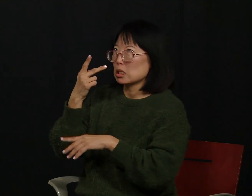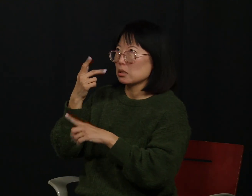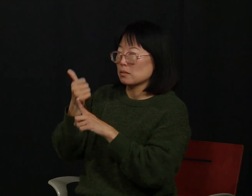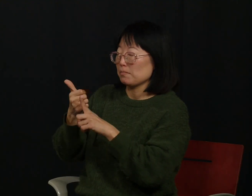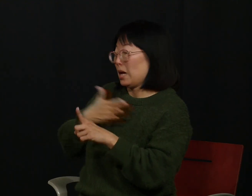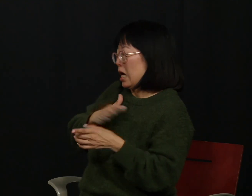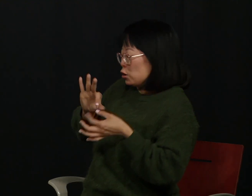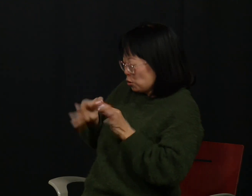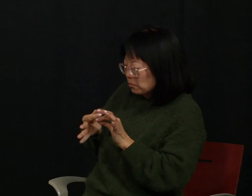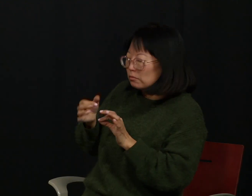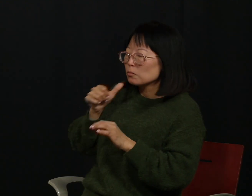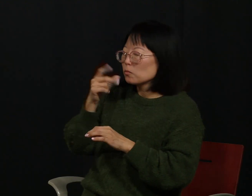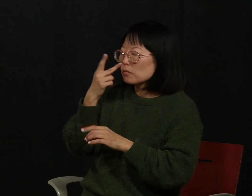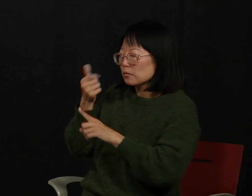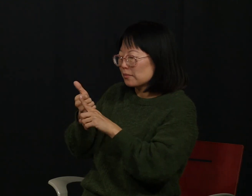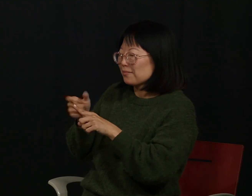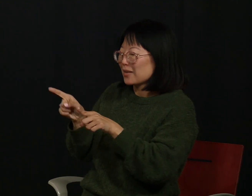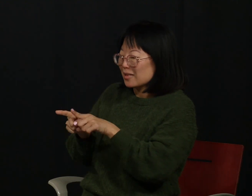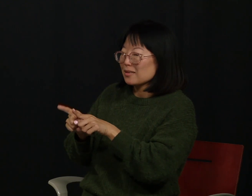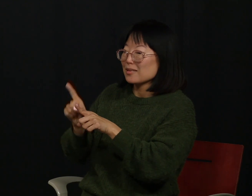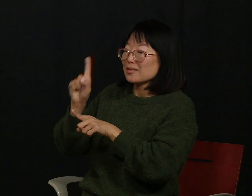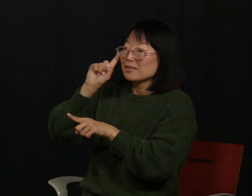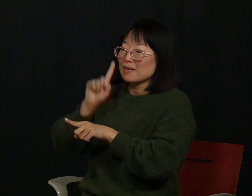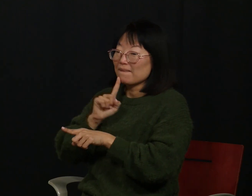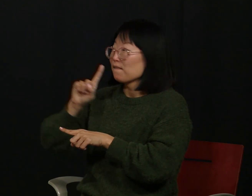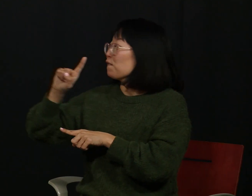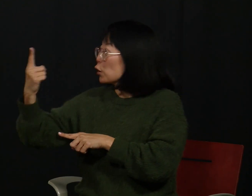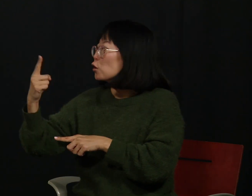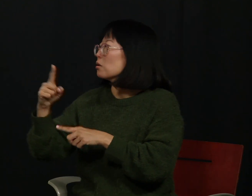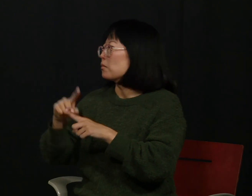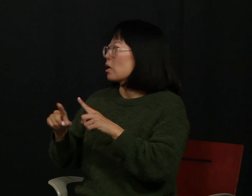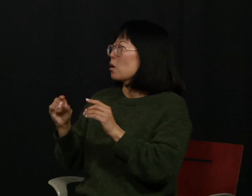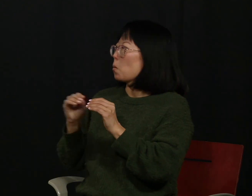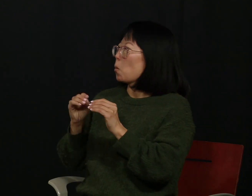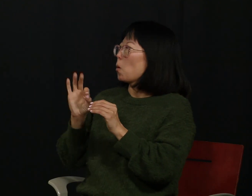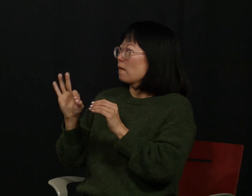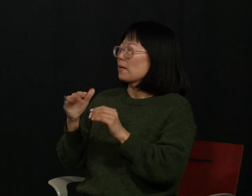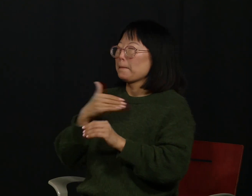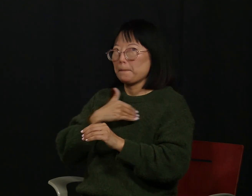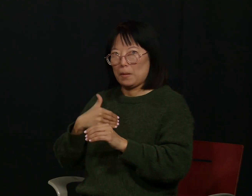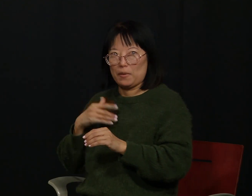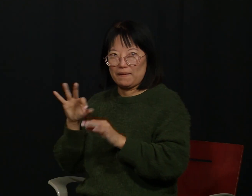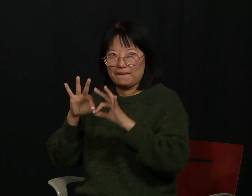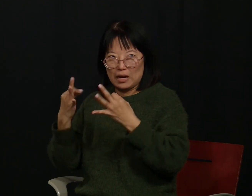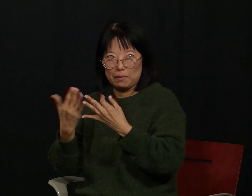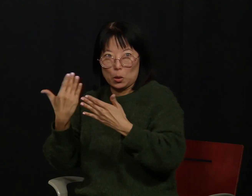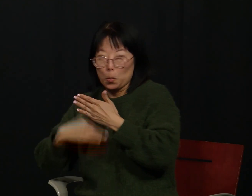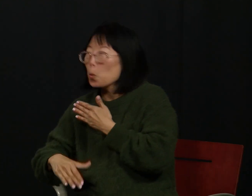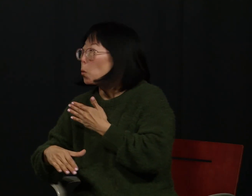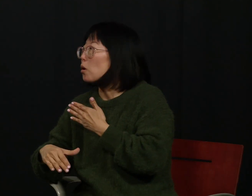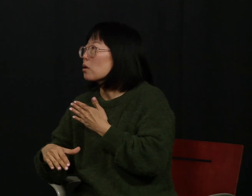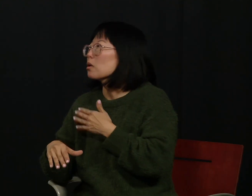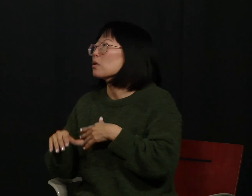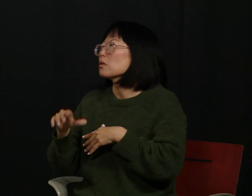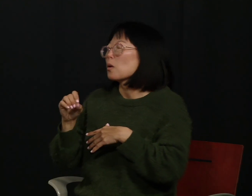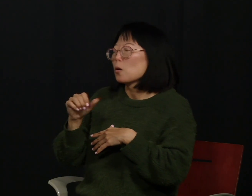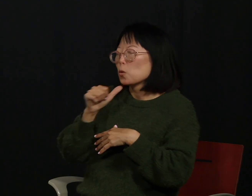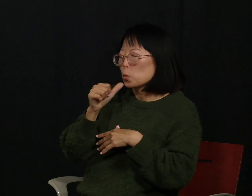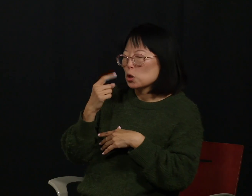My interpretation is they don't see themselves as deaf first. They see themselves as members of a family that they were born to. They